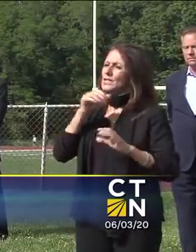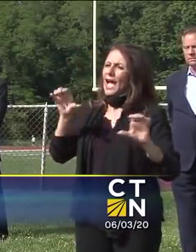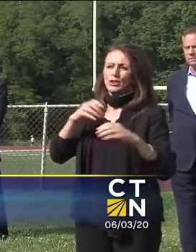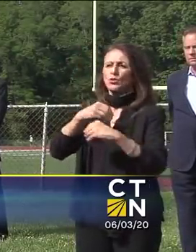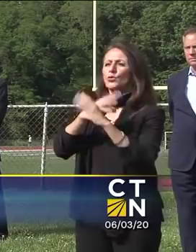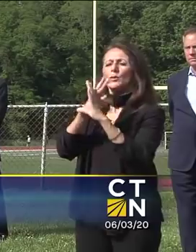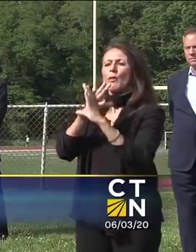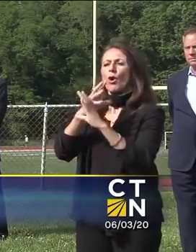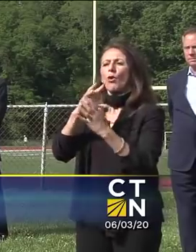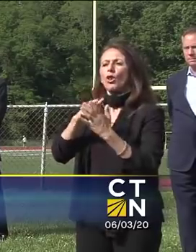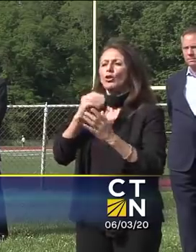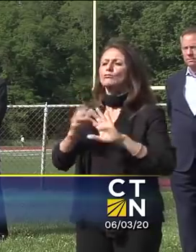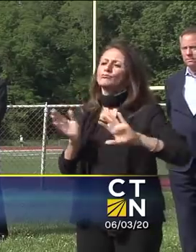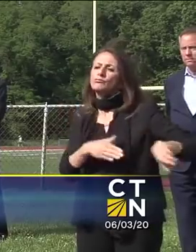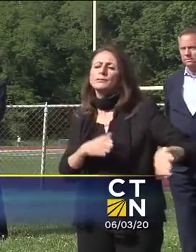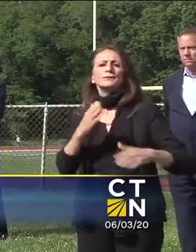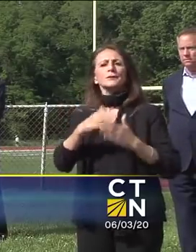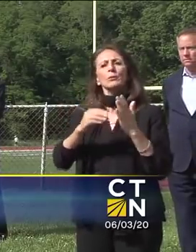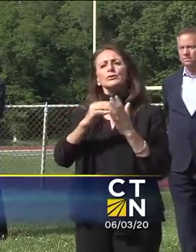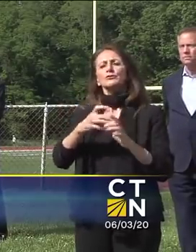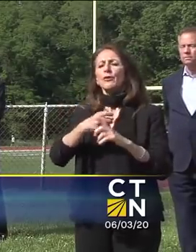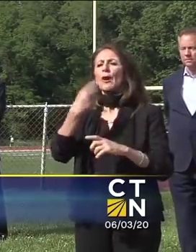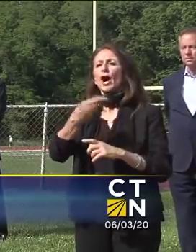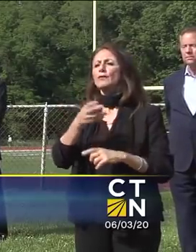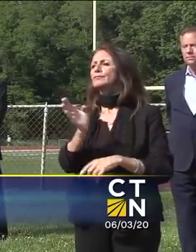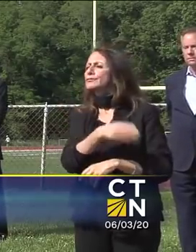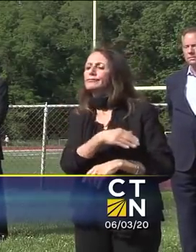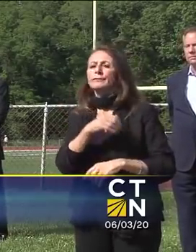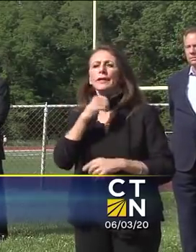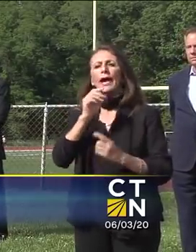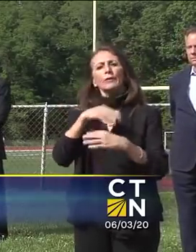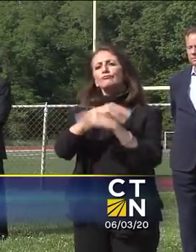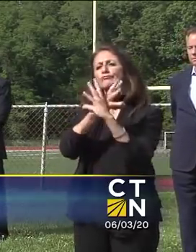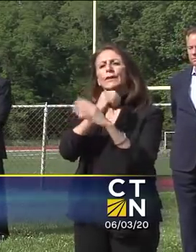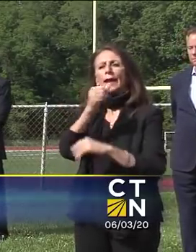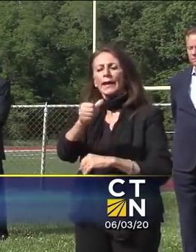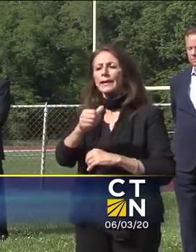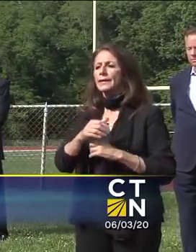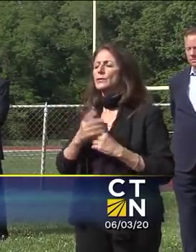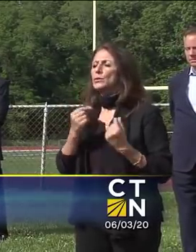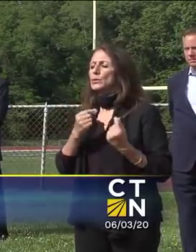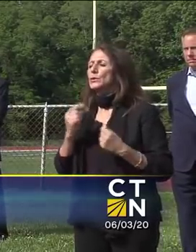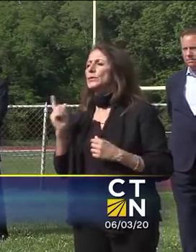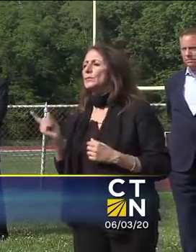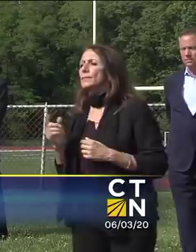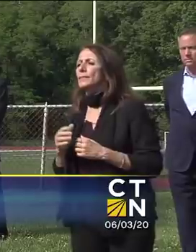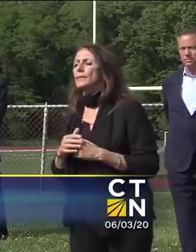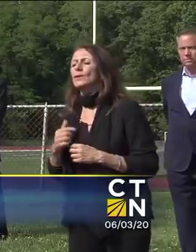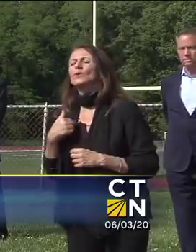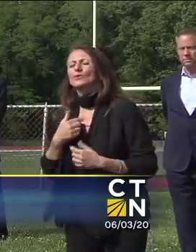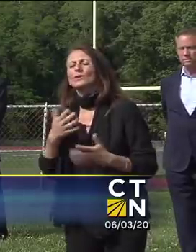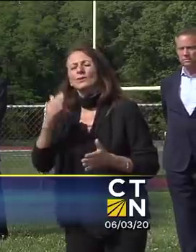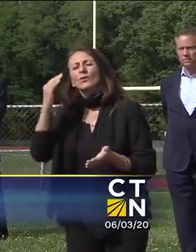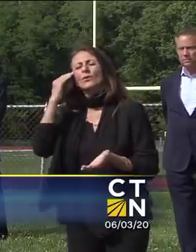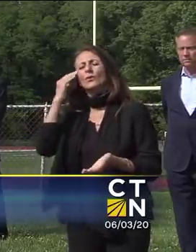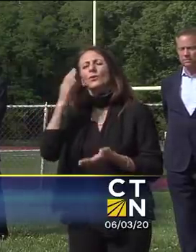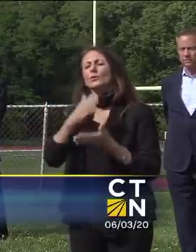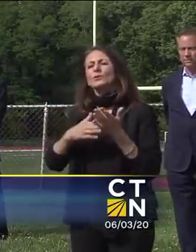remote learning in cities like Hartford and other cities across the state? Thank you. Yes, we recognize